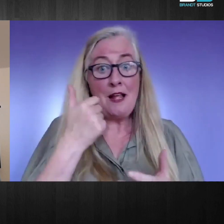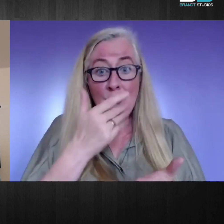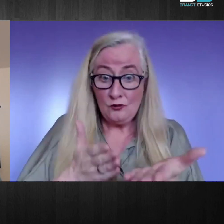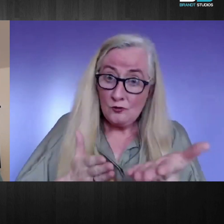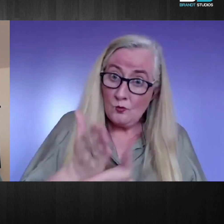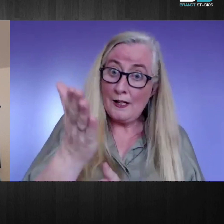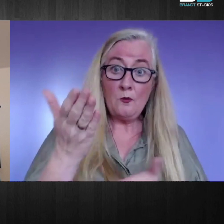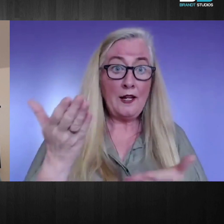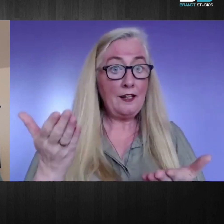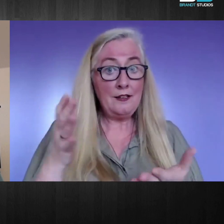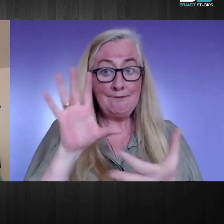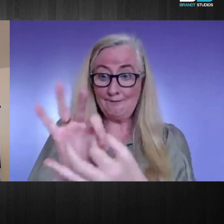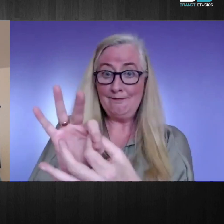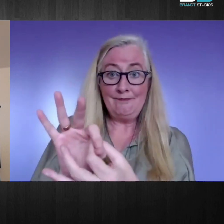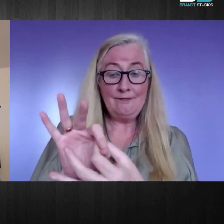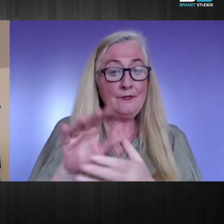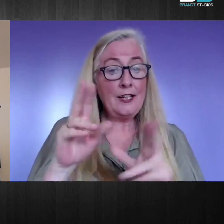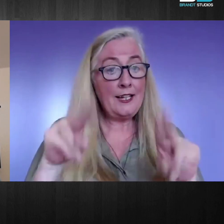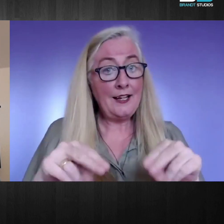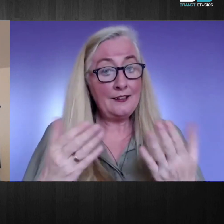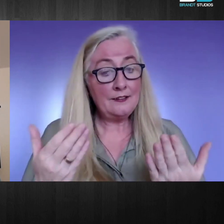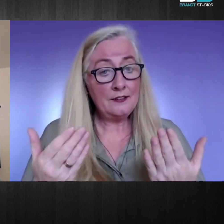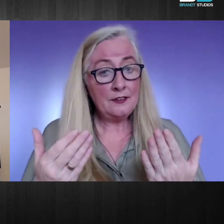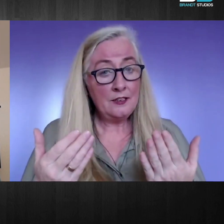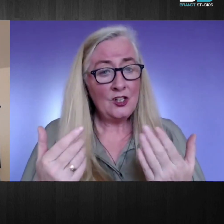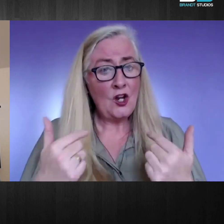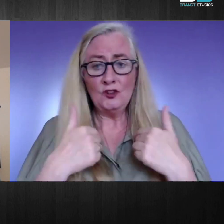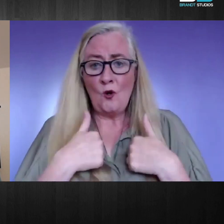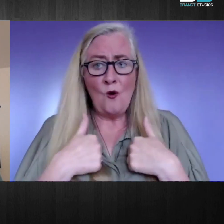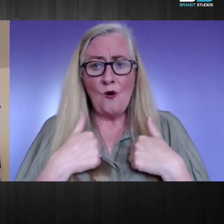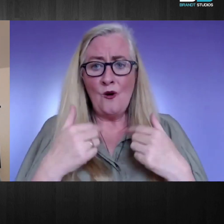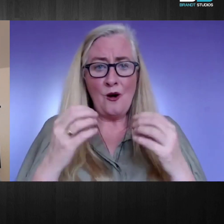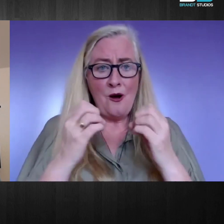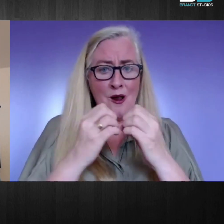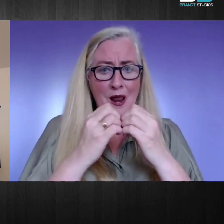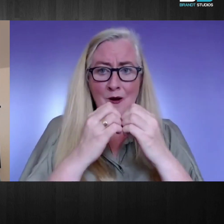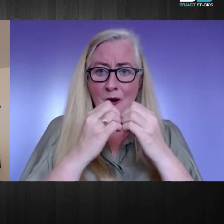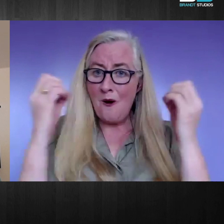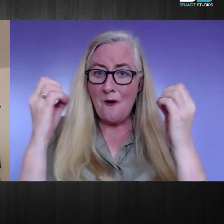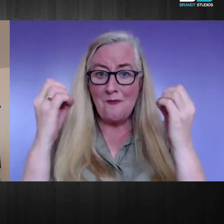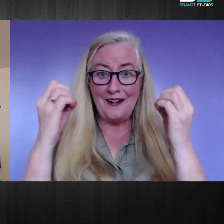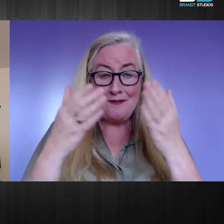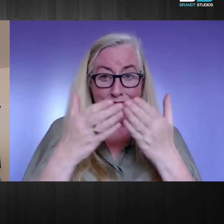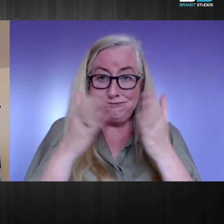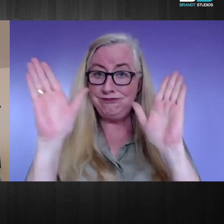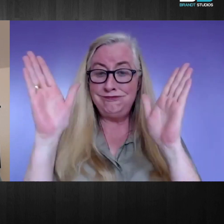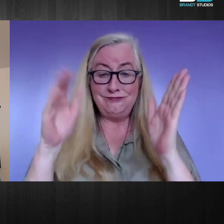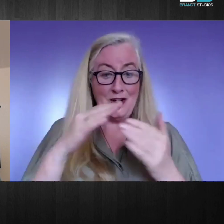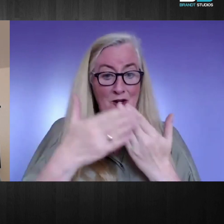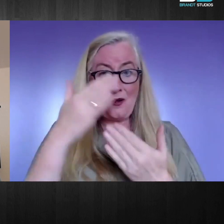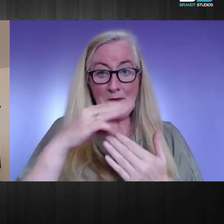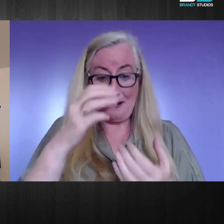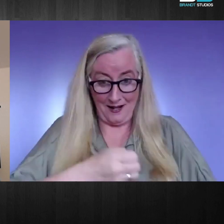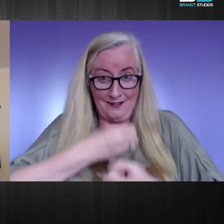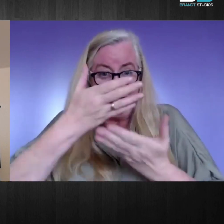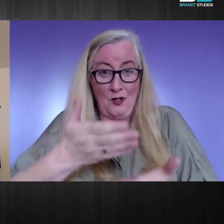It just opens doors for young people to express themselves in music, and the fact that it can reach